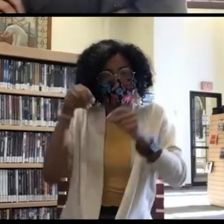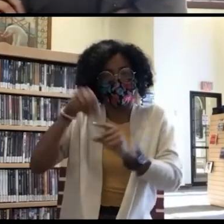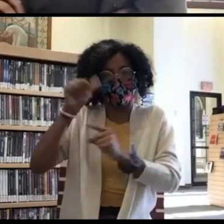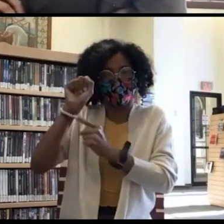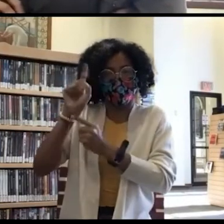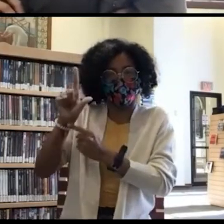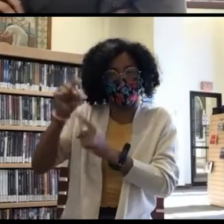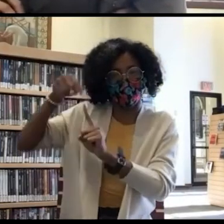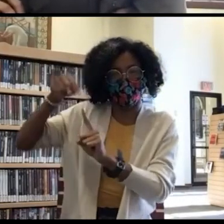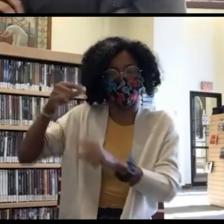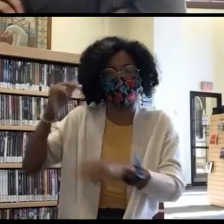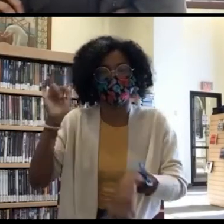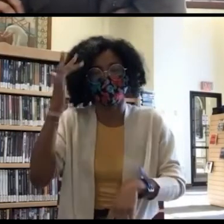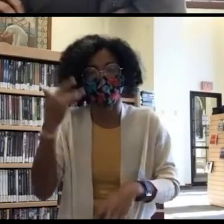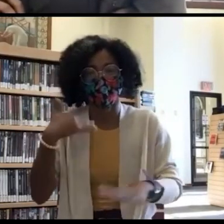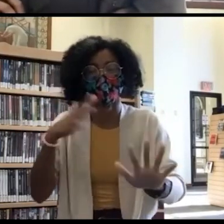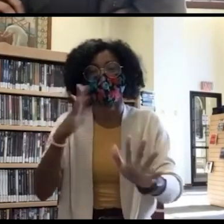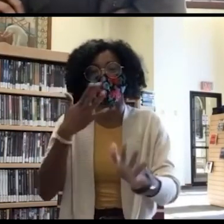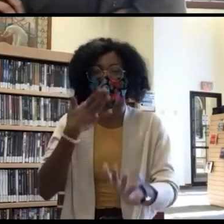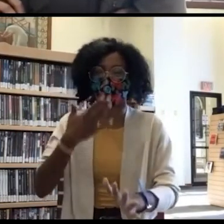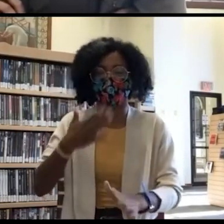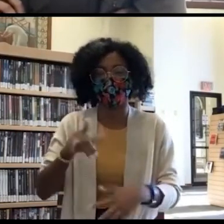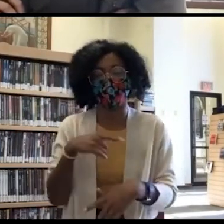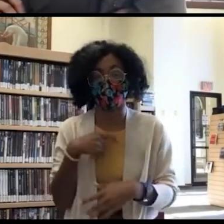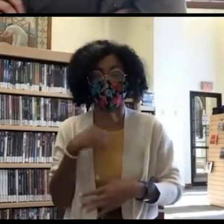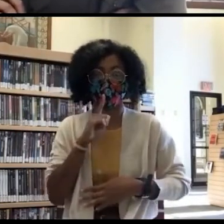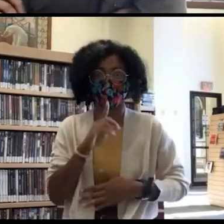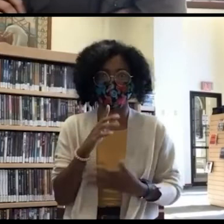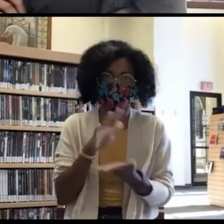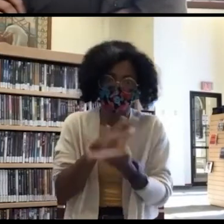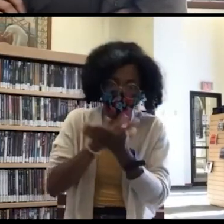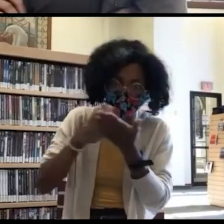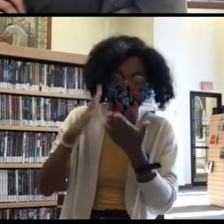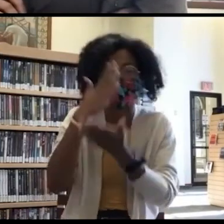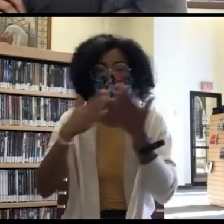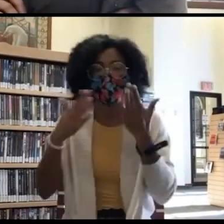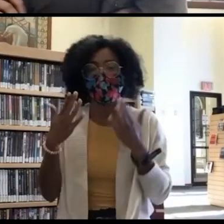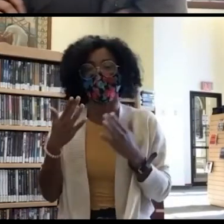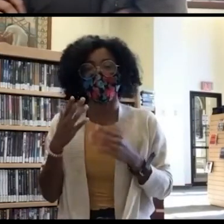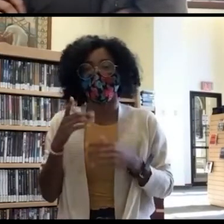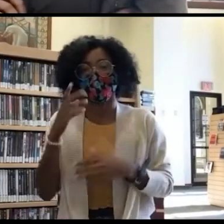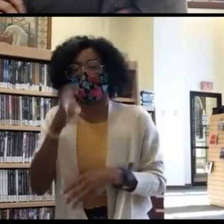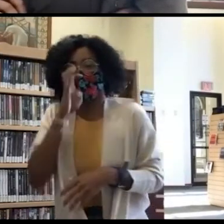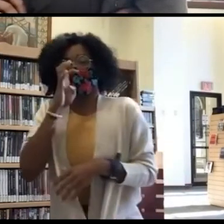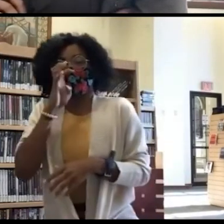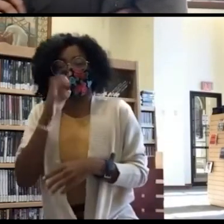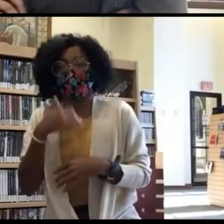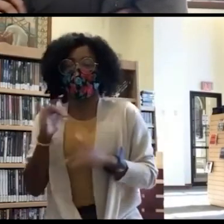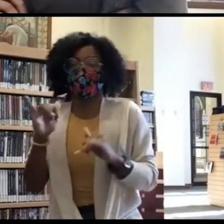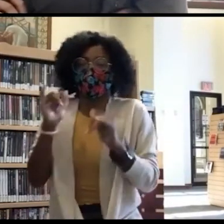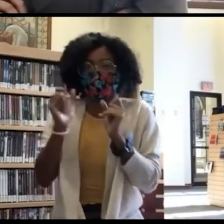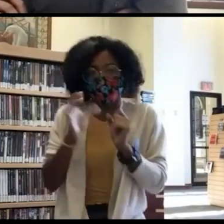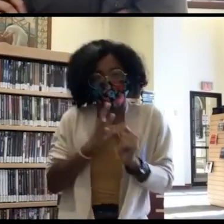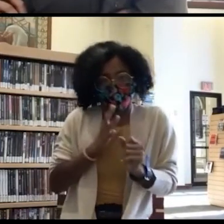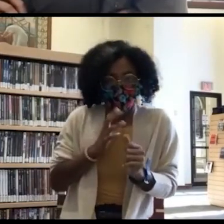own syntax and grammar. So it was really nice of them to allow me to take off the